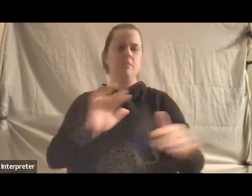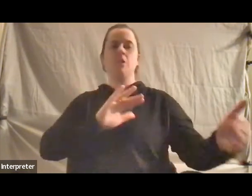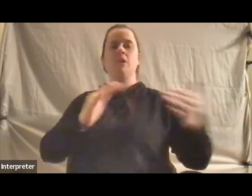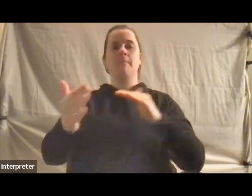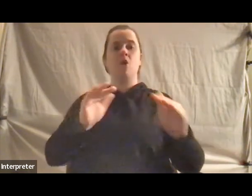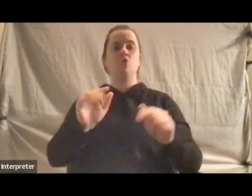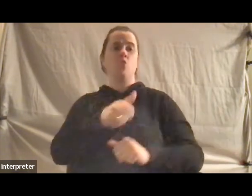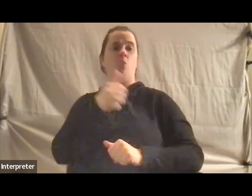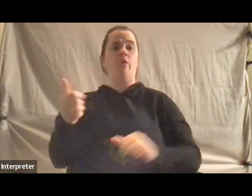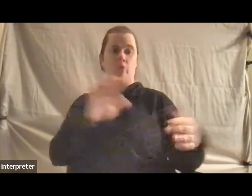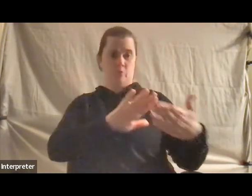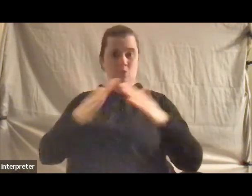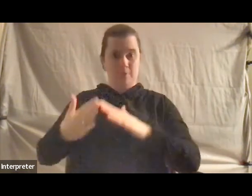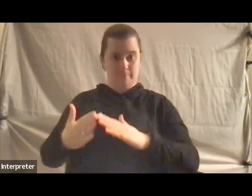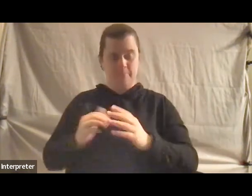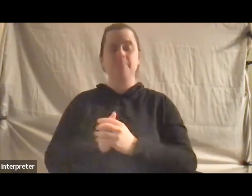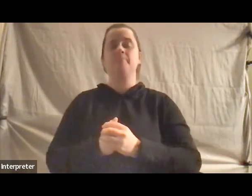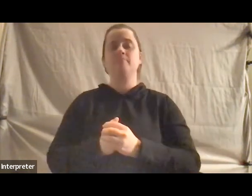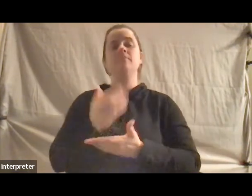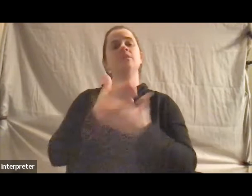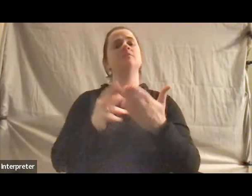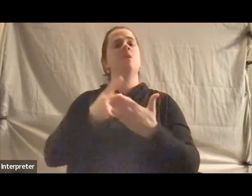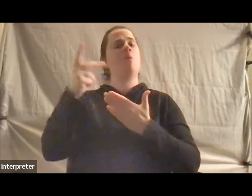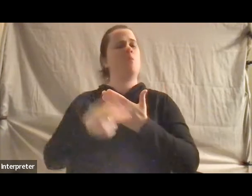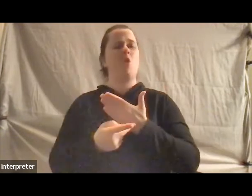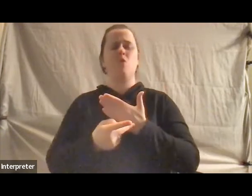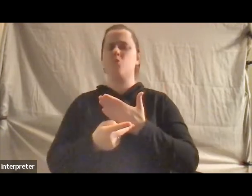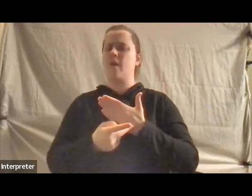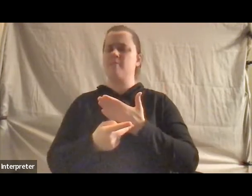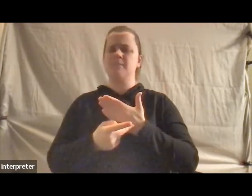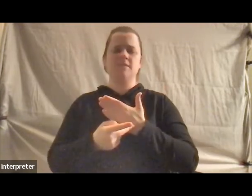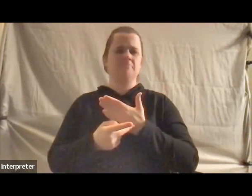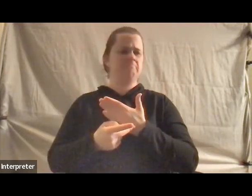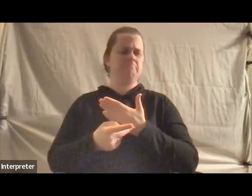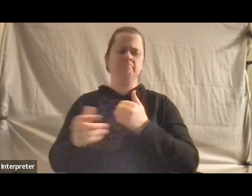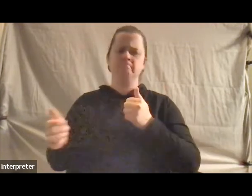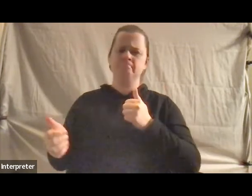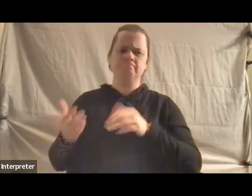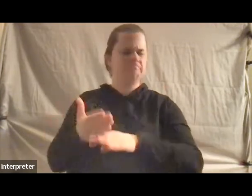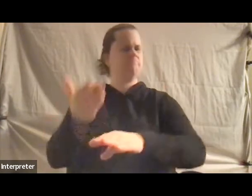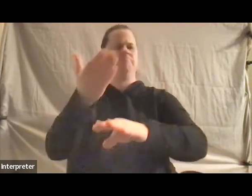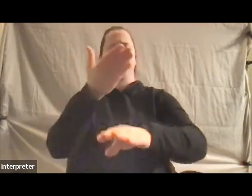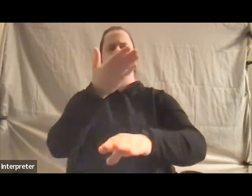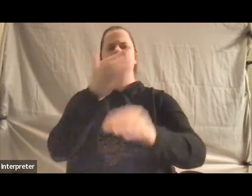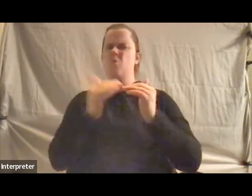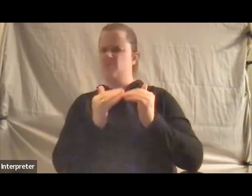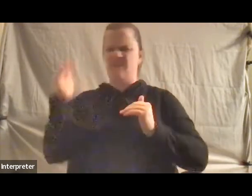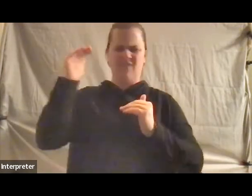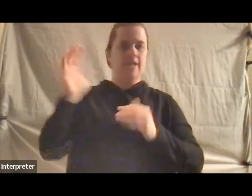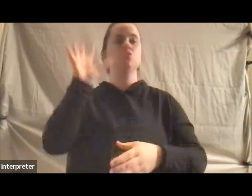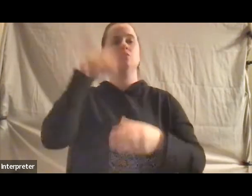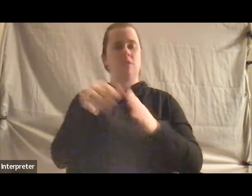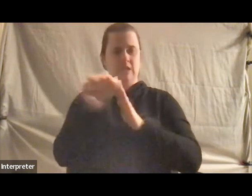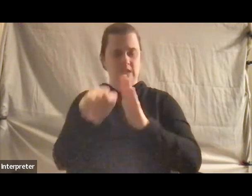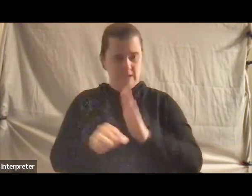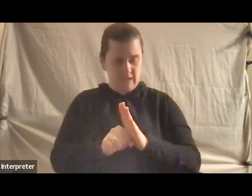communities. And some of our programs are the most cutting edge in the state. We have also made strides to